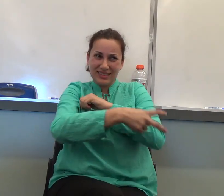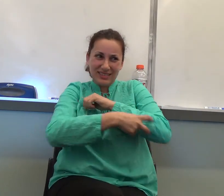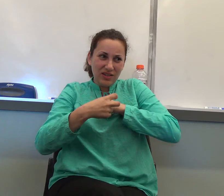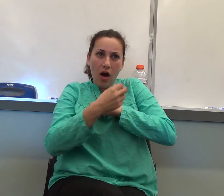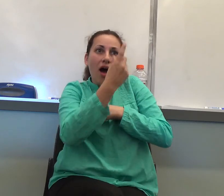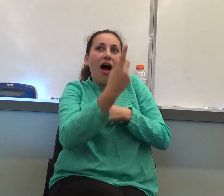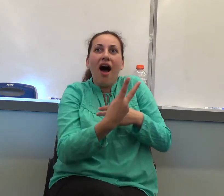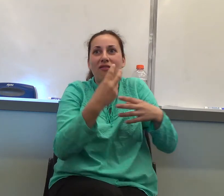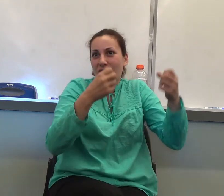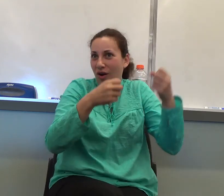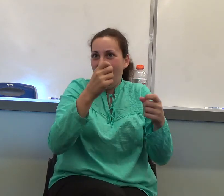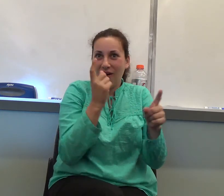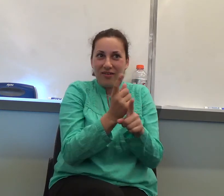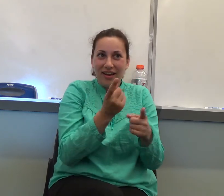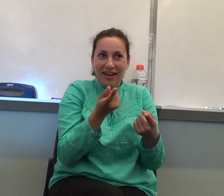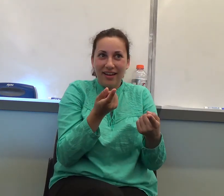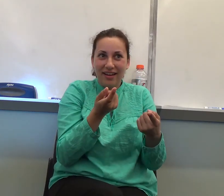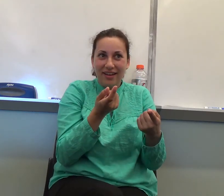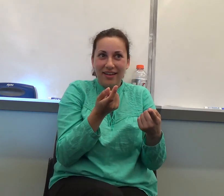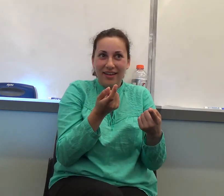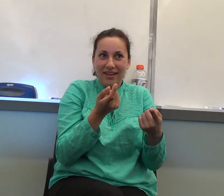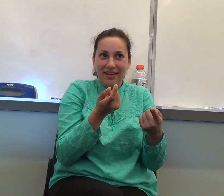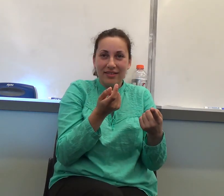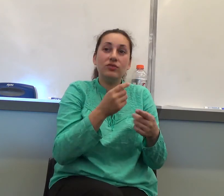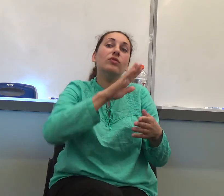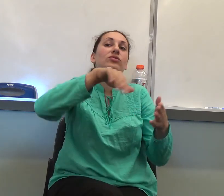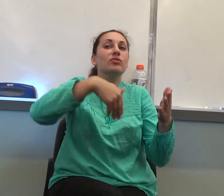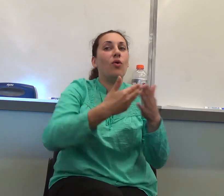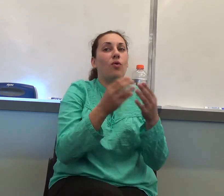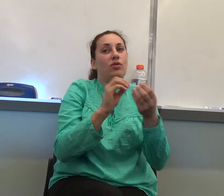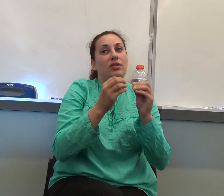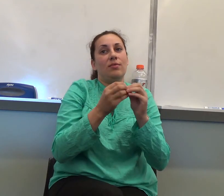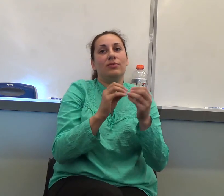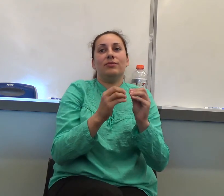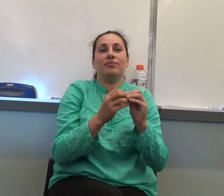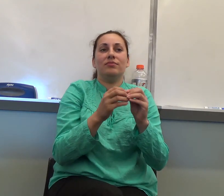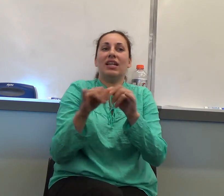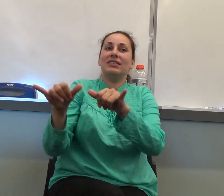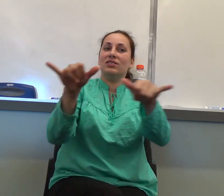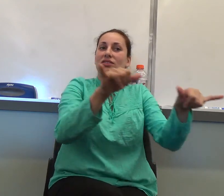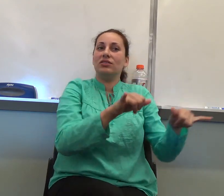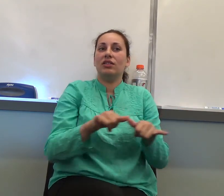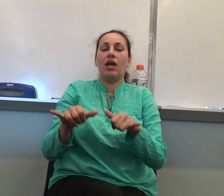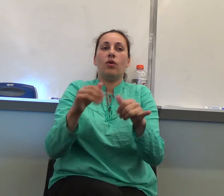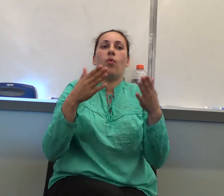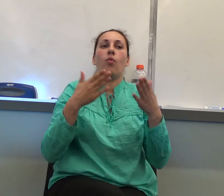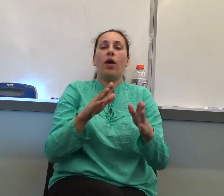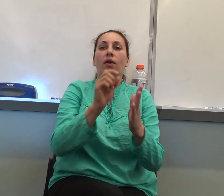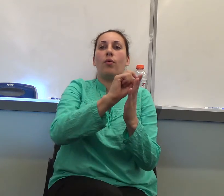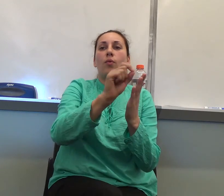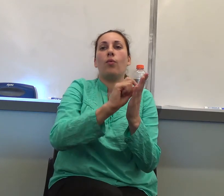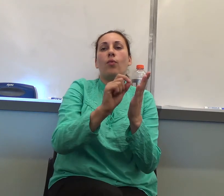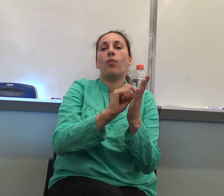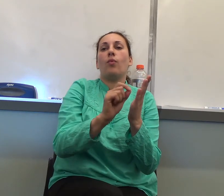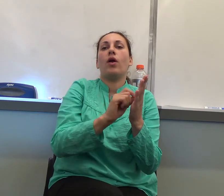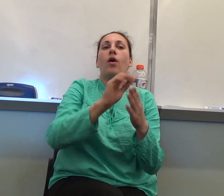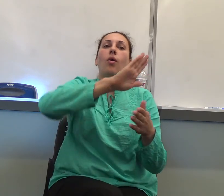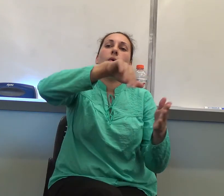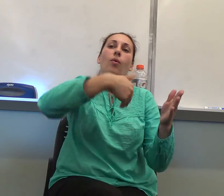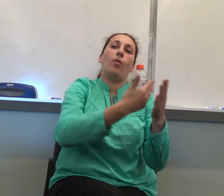Okay, so this is a whole number. And it's the standard way of writing whole numbers. You simply write it as 400 in the